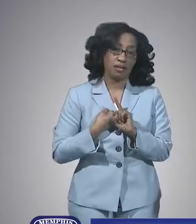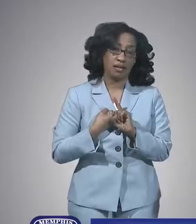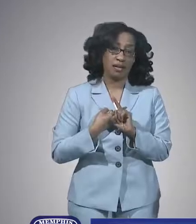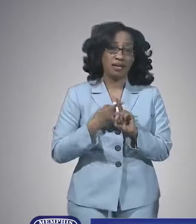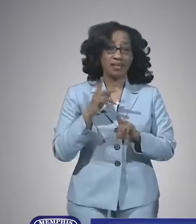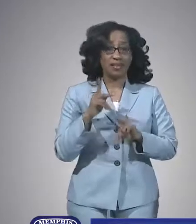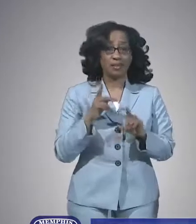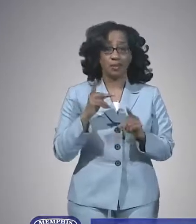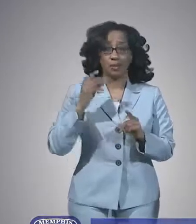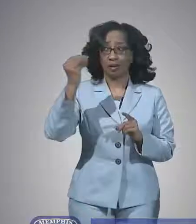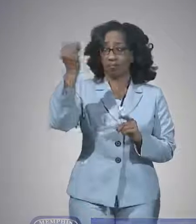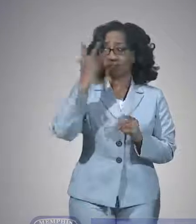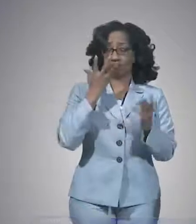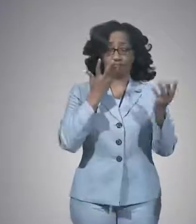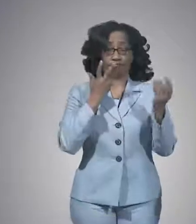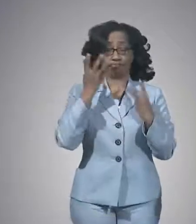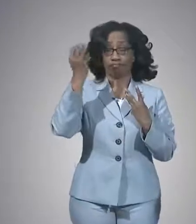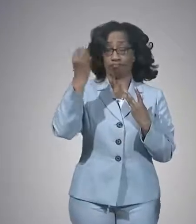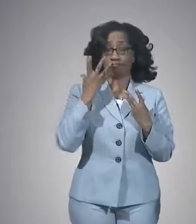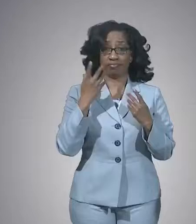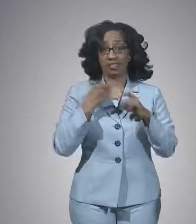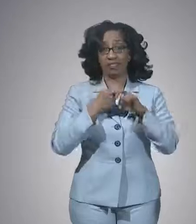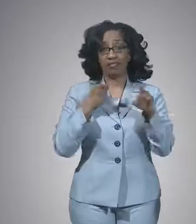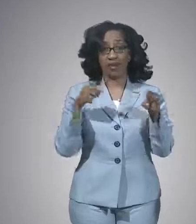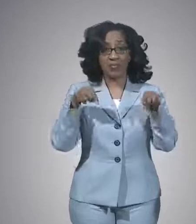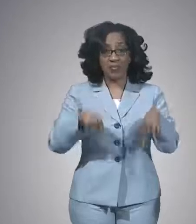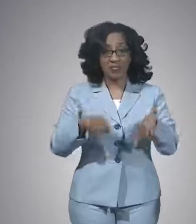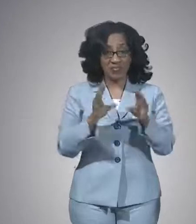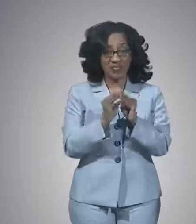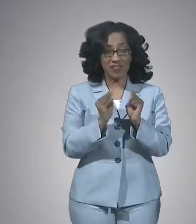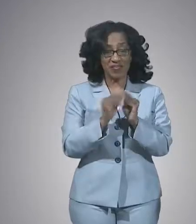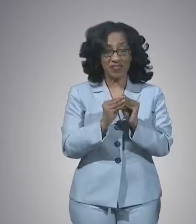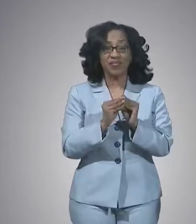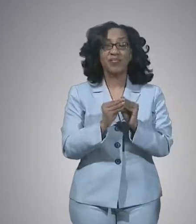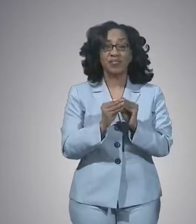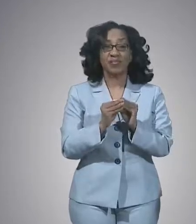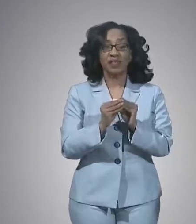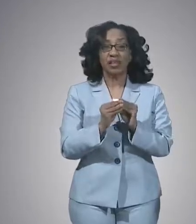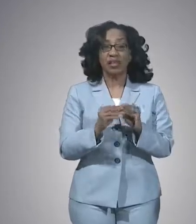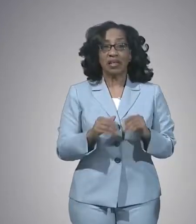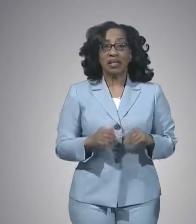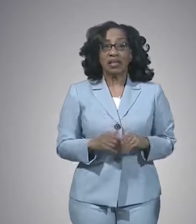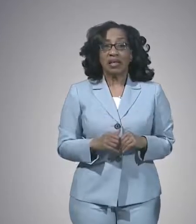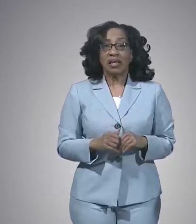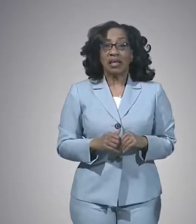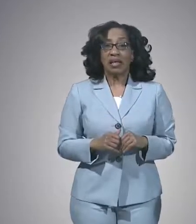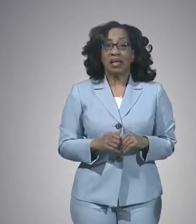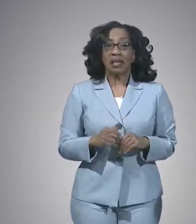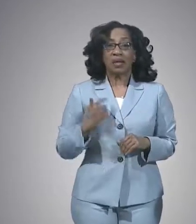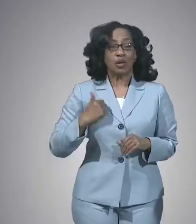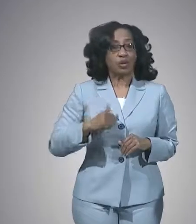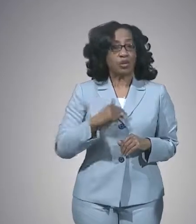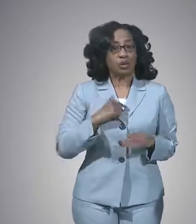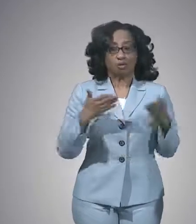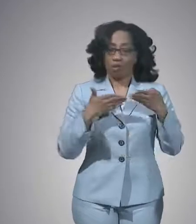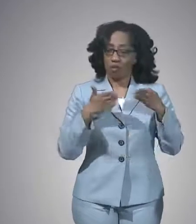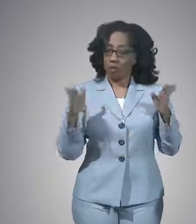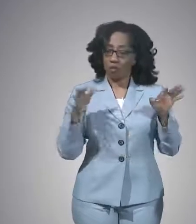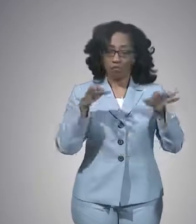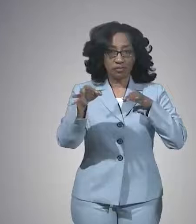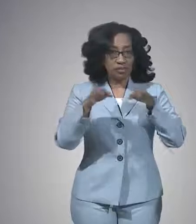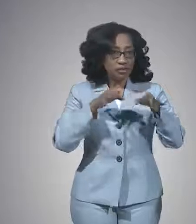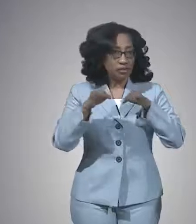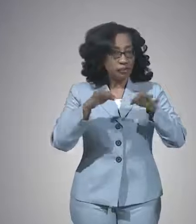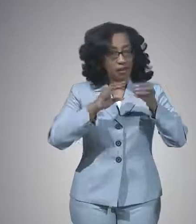a lot of information from the Joint COVID Task Force, and we remain very transparent about the